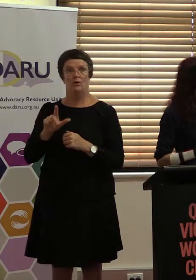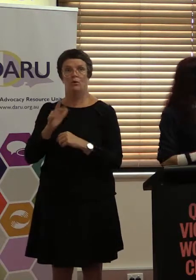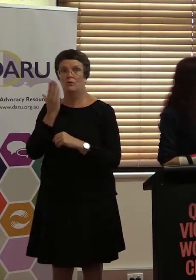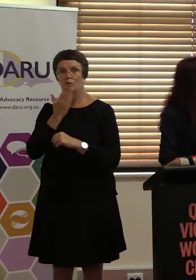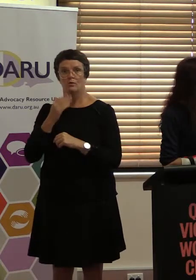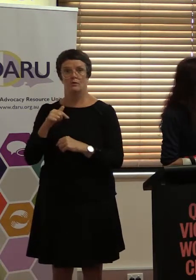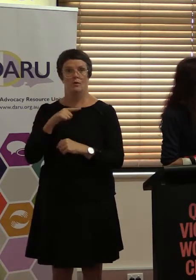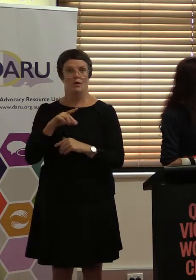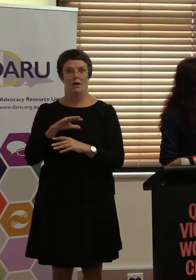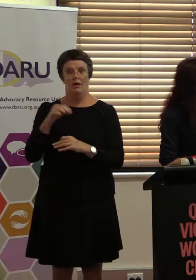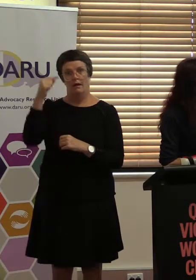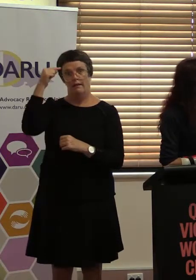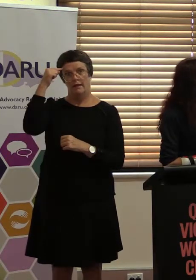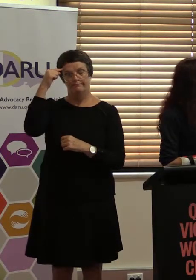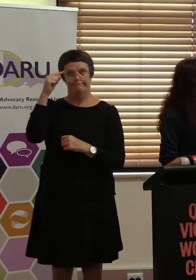I don't know why.